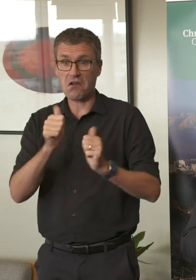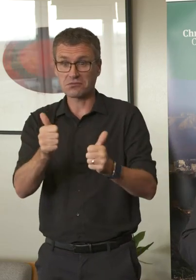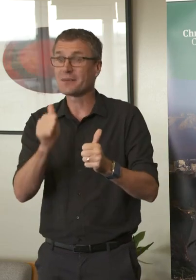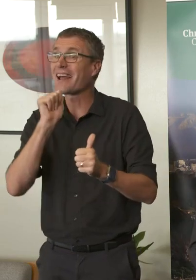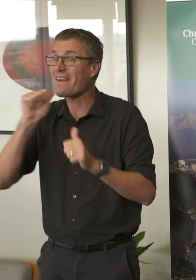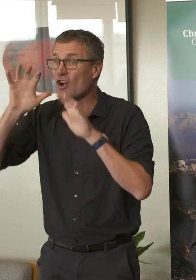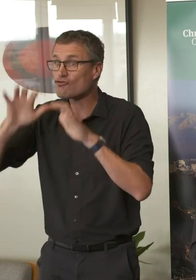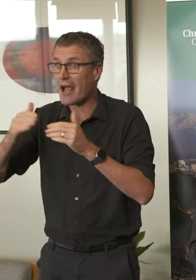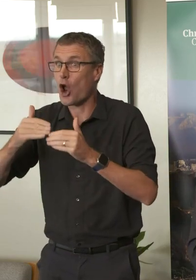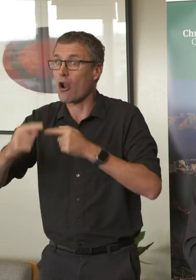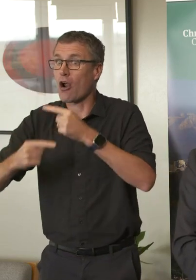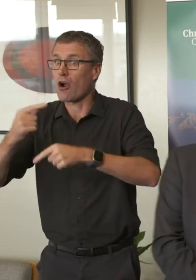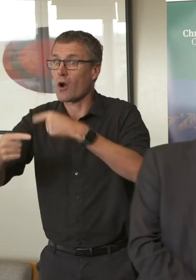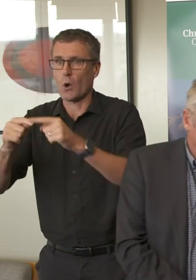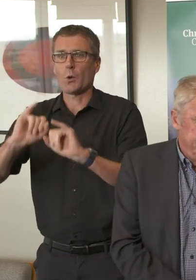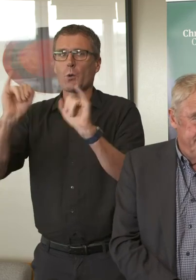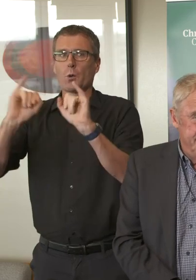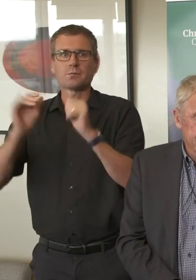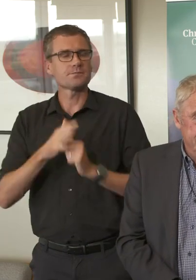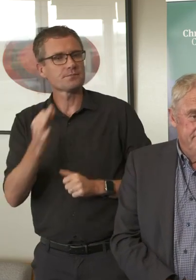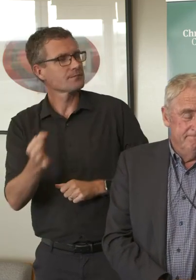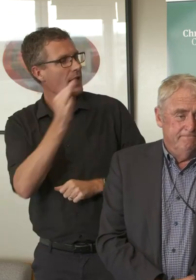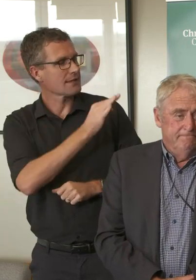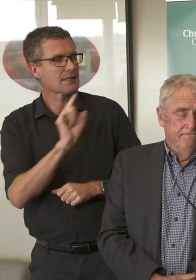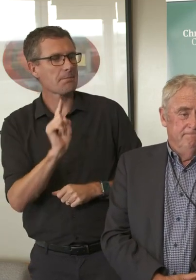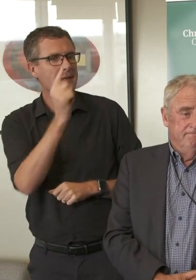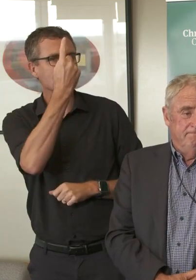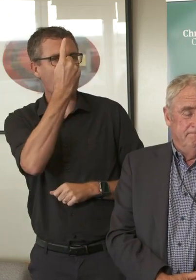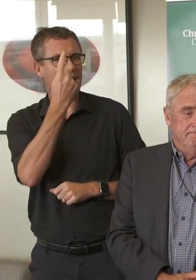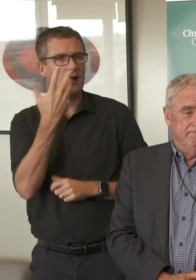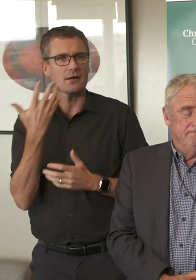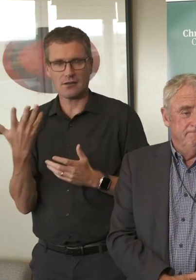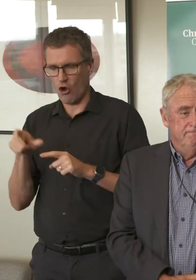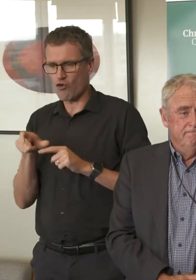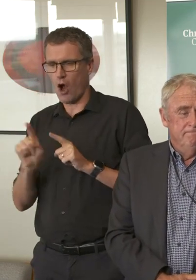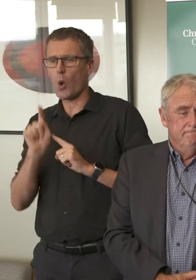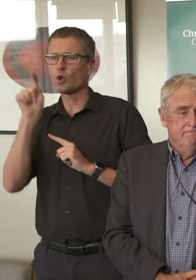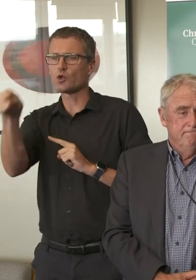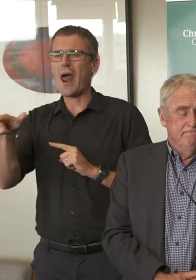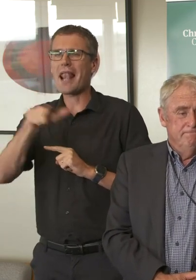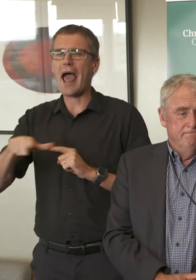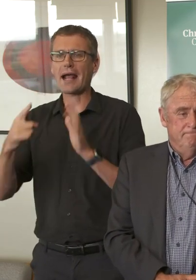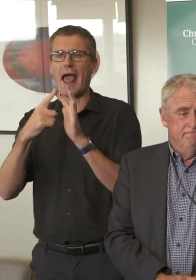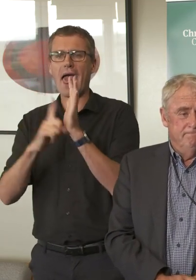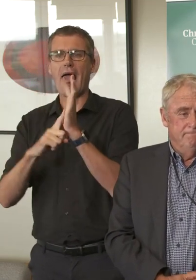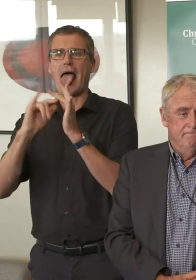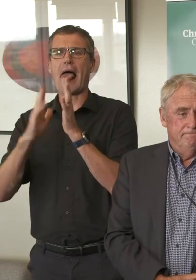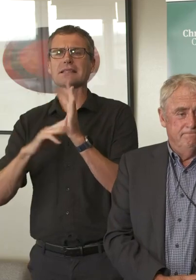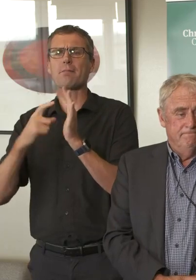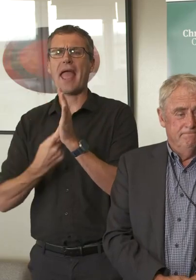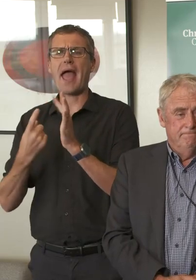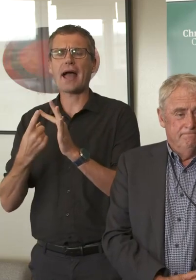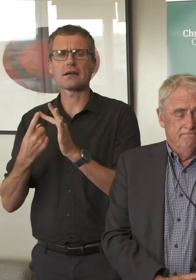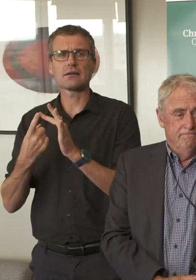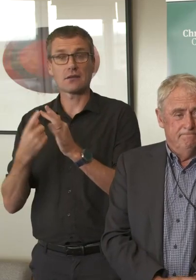longer. Minister, what about the access way to Lake Ellesmere? Some people have said that maybe the Selwyn Council should have, or